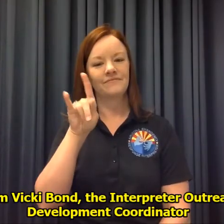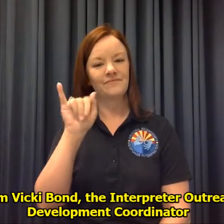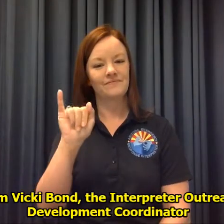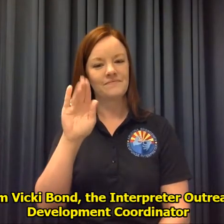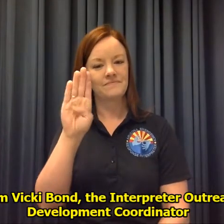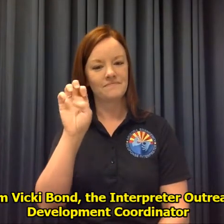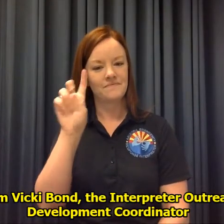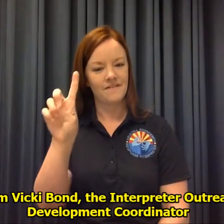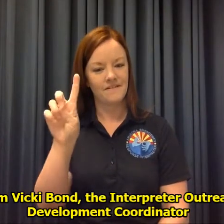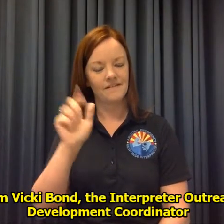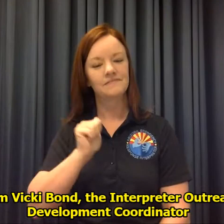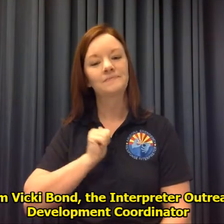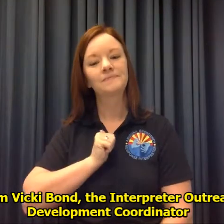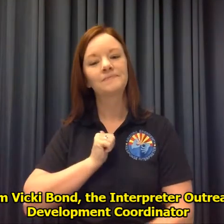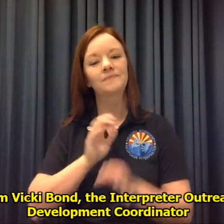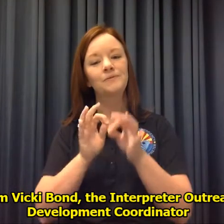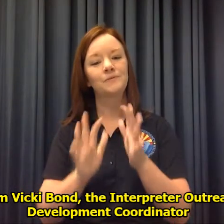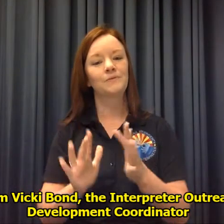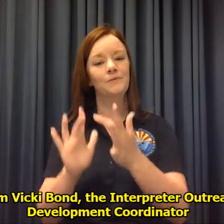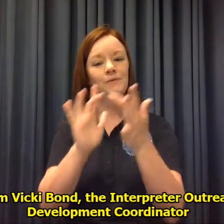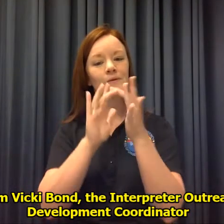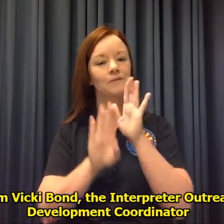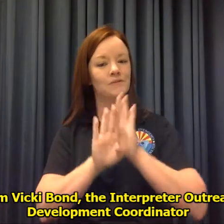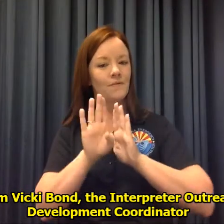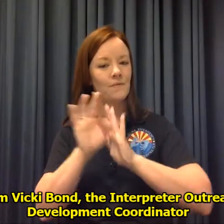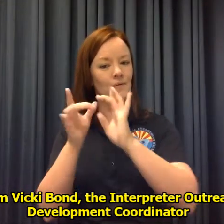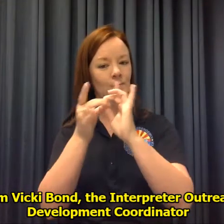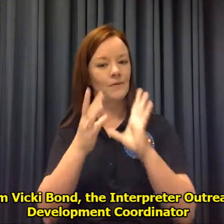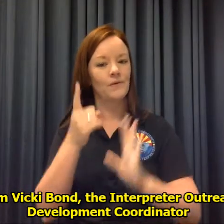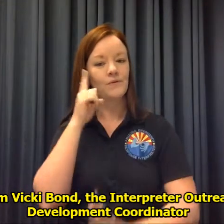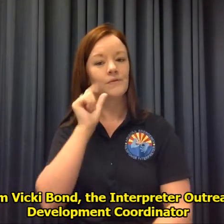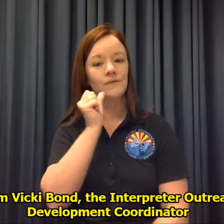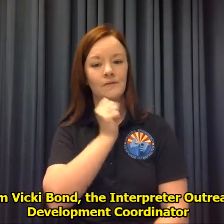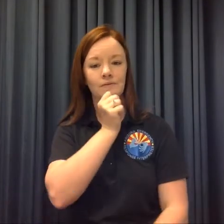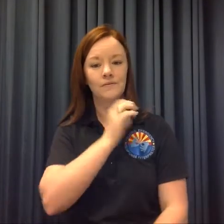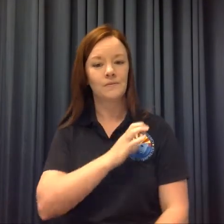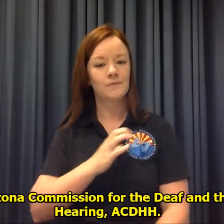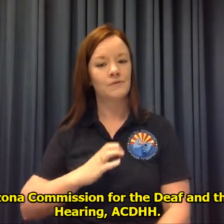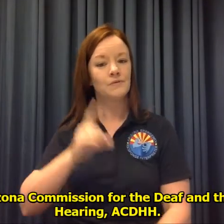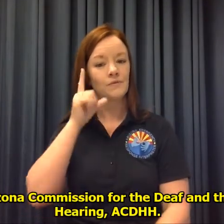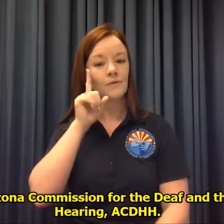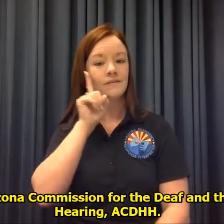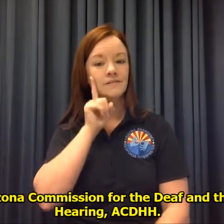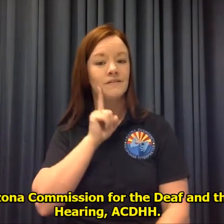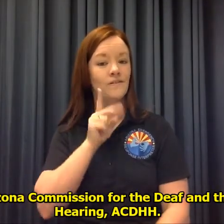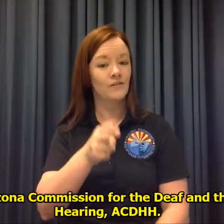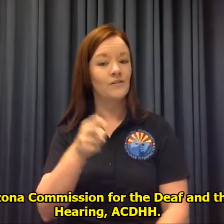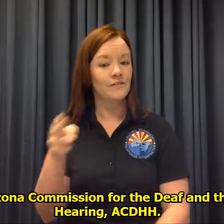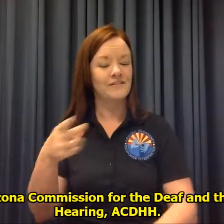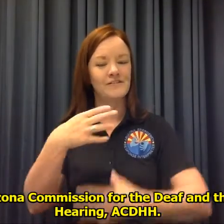Hello, I'm Vicki Bond, the Interpreter Outreach and Development Coordinator for the Arizona Commission for the Deaf and the Hard of